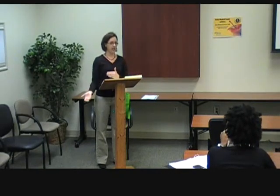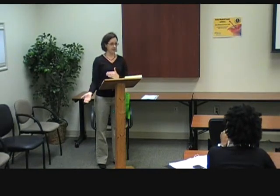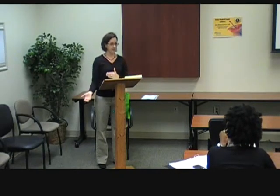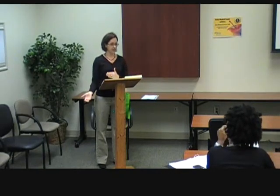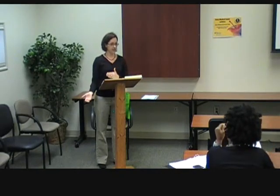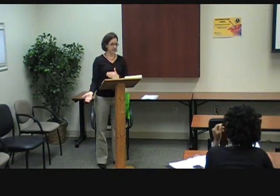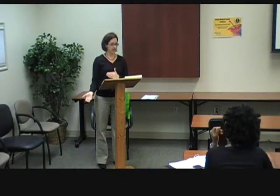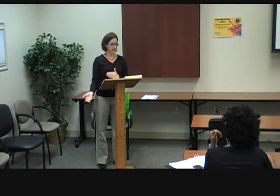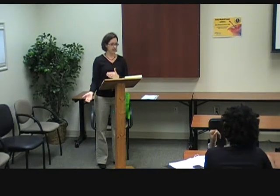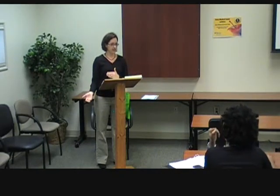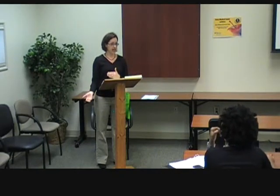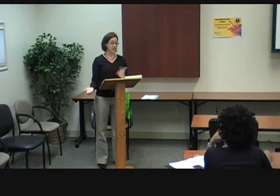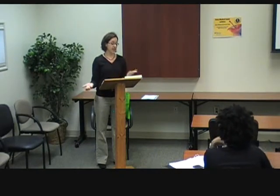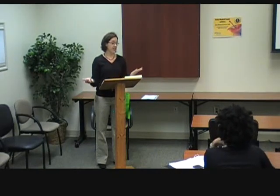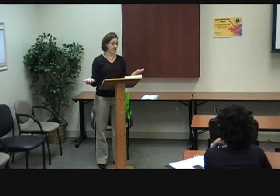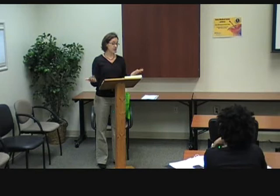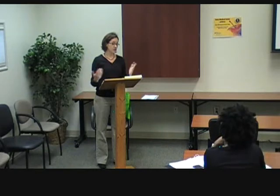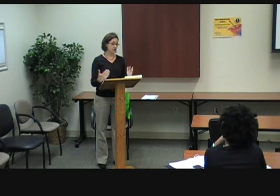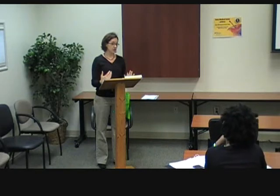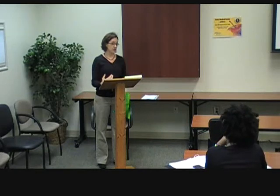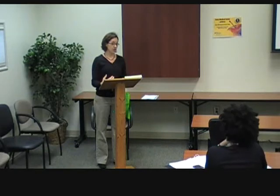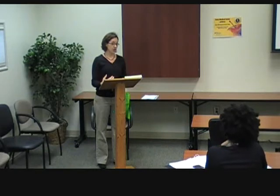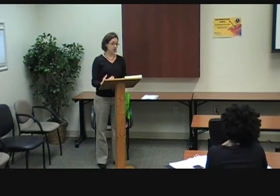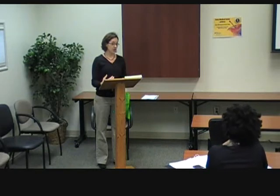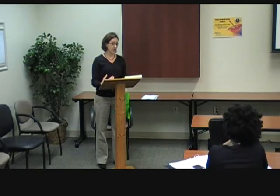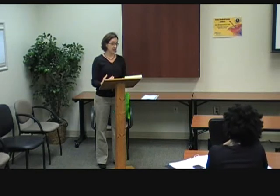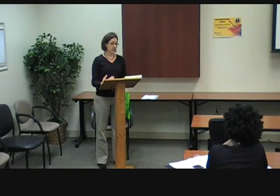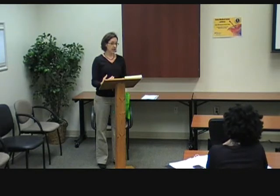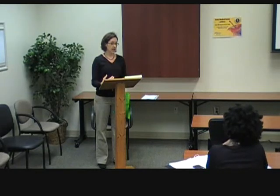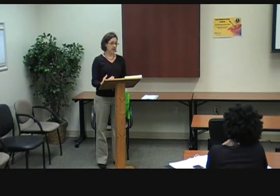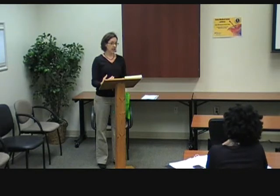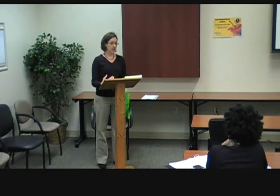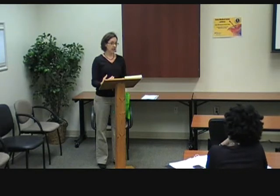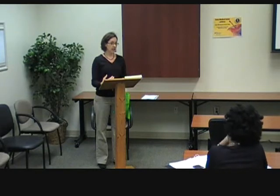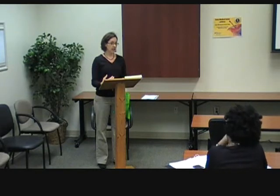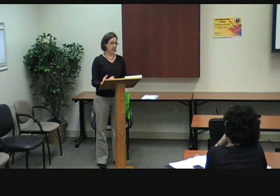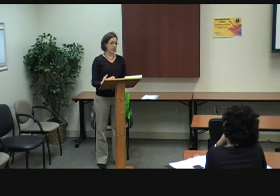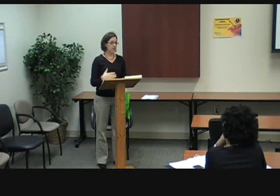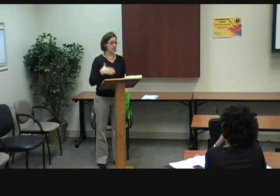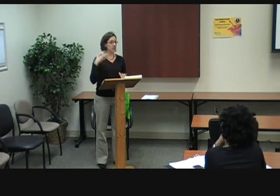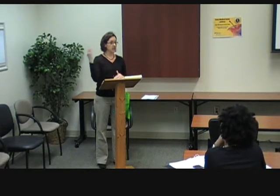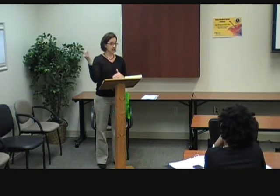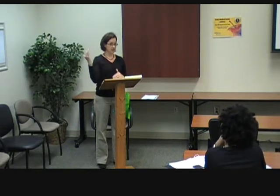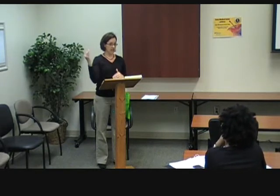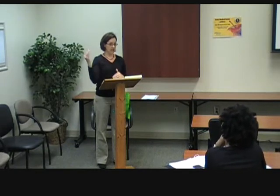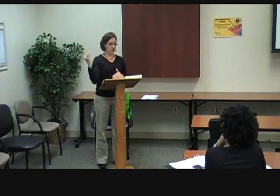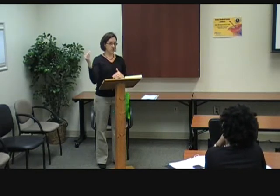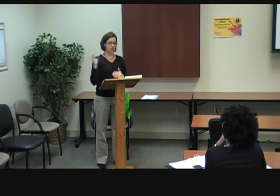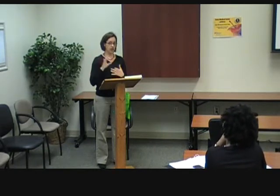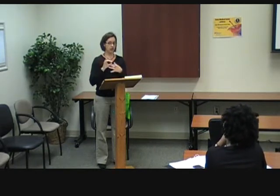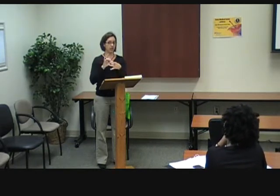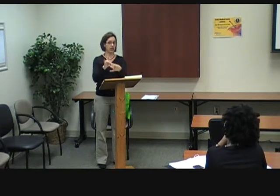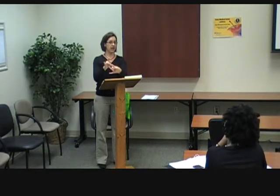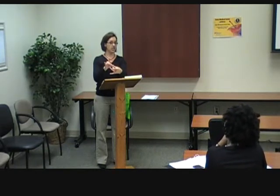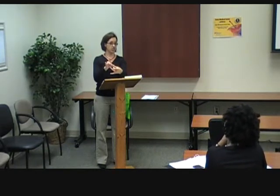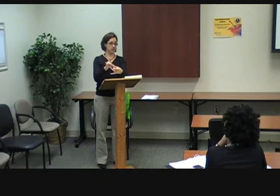deaf. And I was like, that's so true, you know? And I wasn't looking for that, you're just looking for the connection.